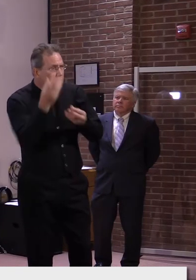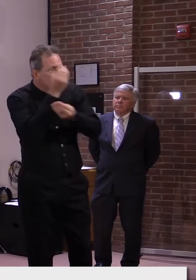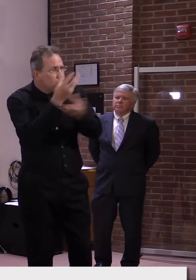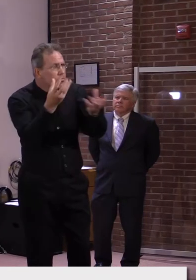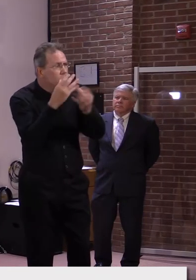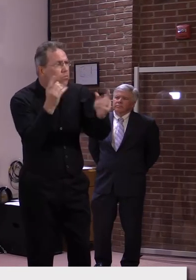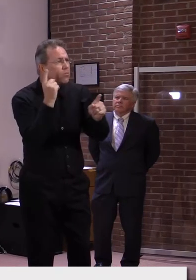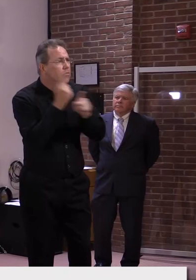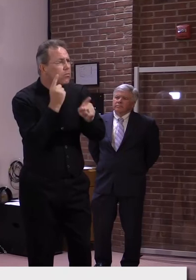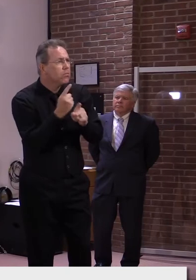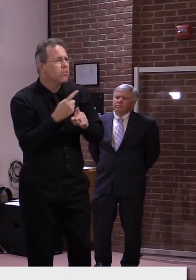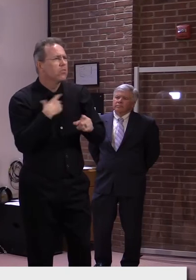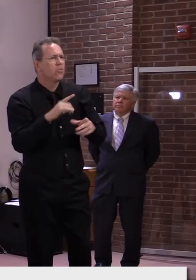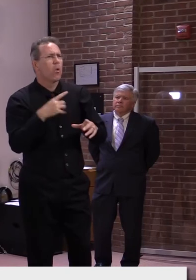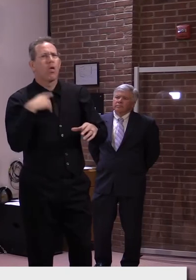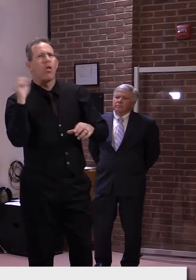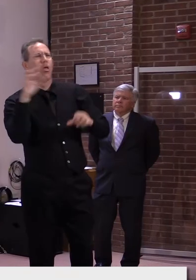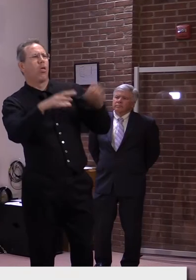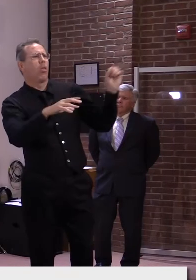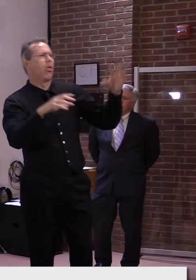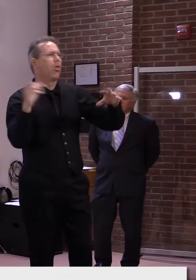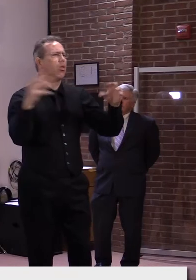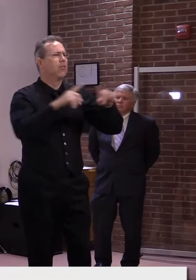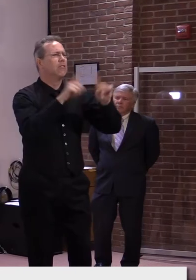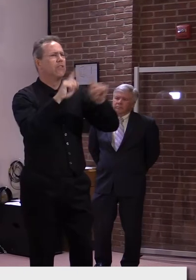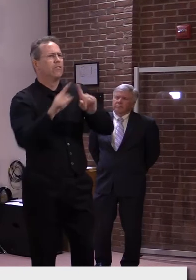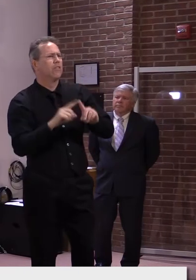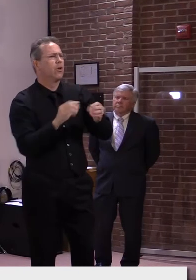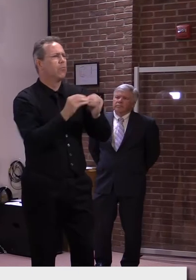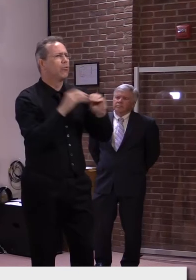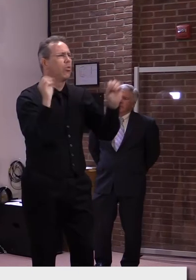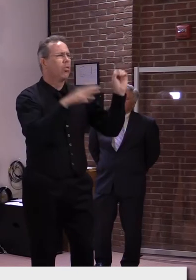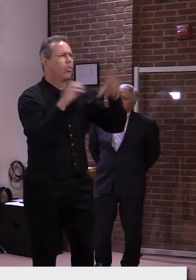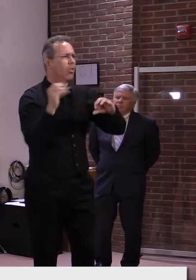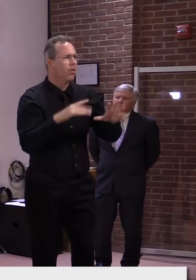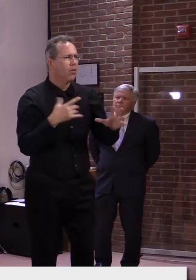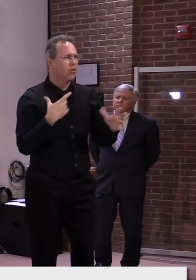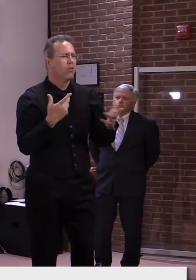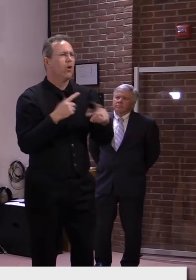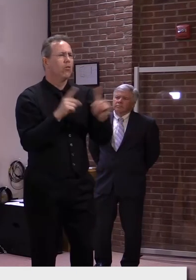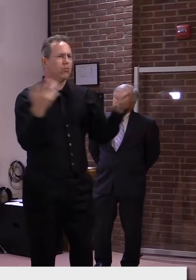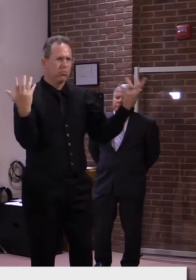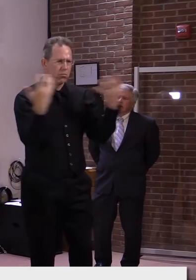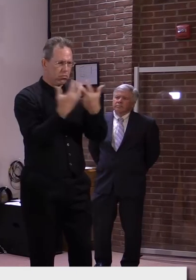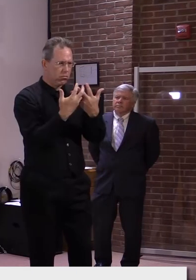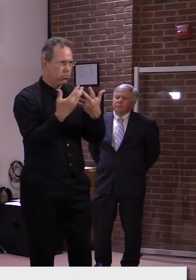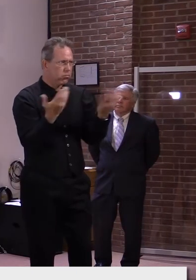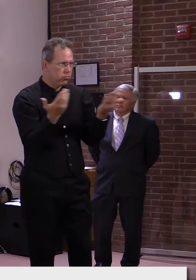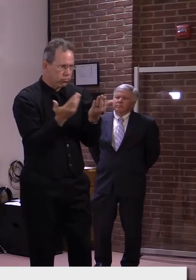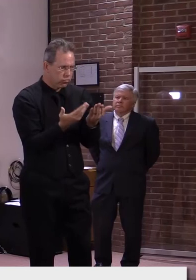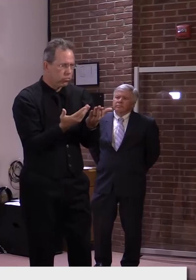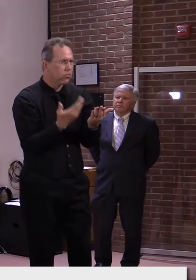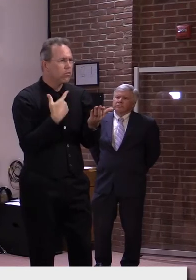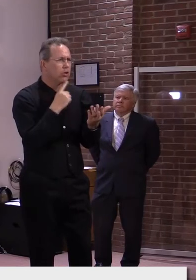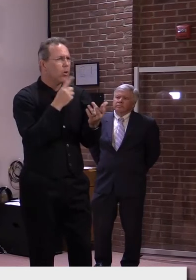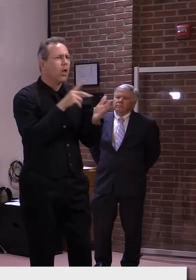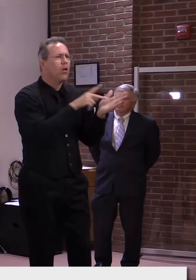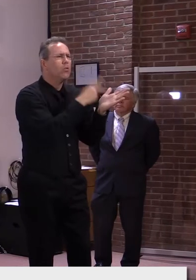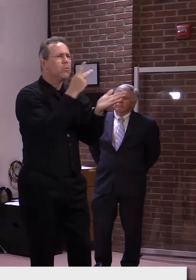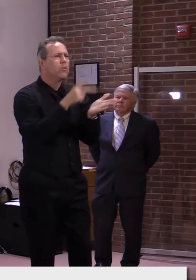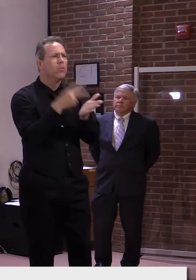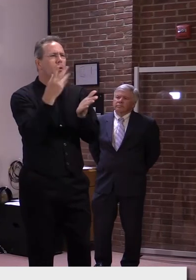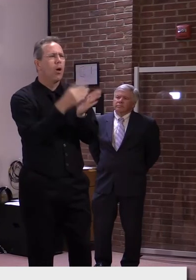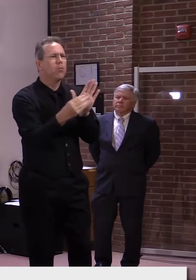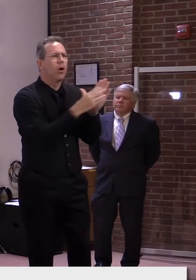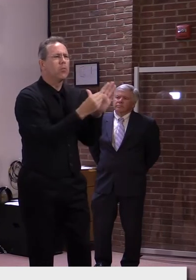so that we don't get in the same position we were in before, where some states we were both